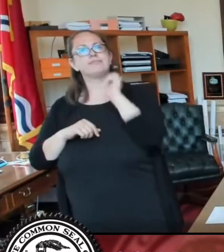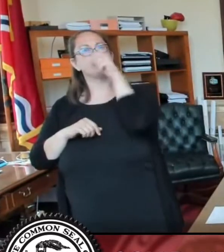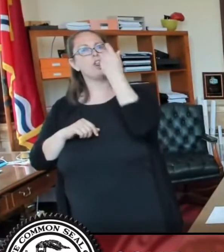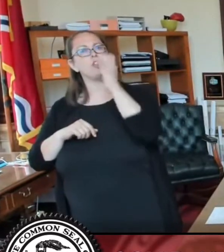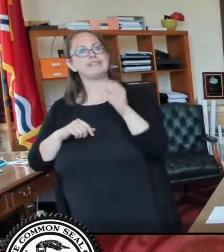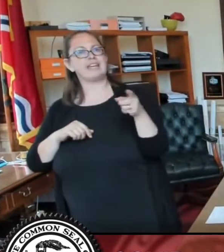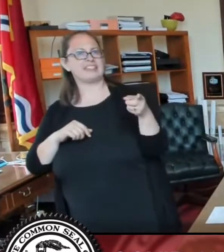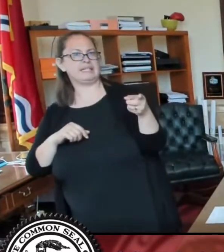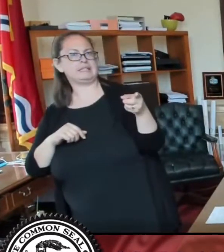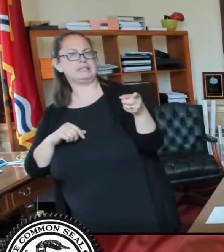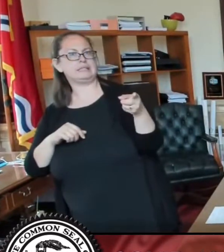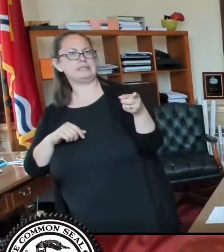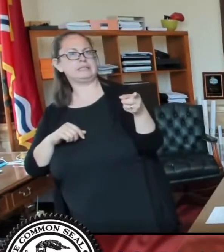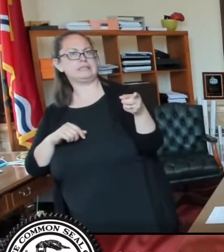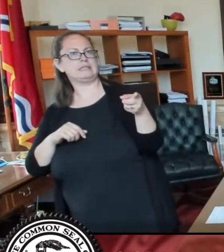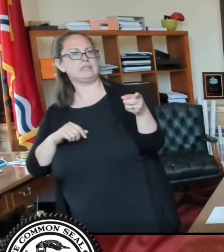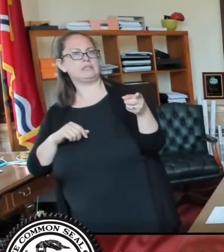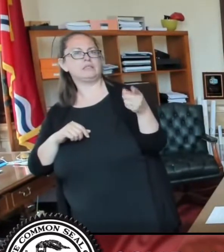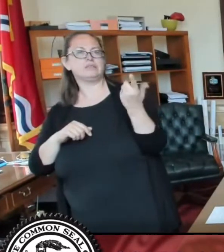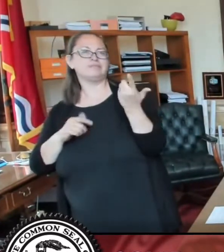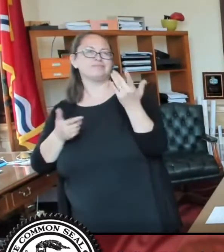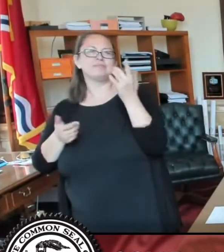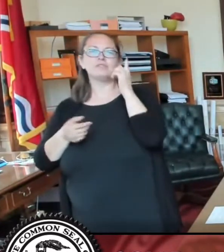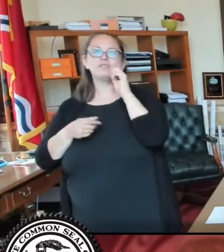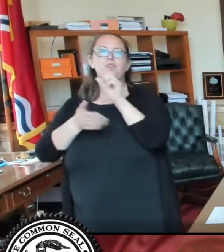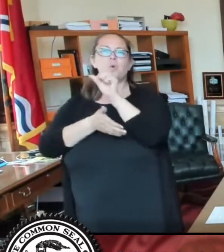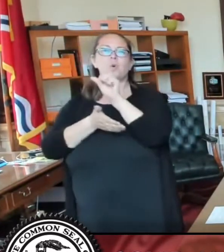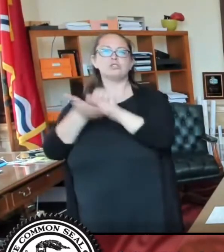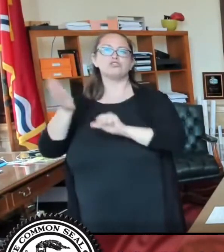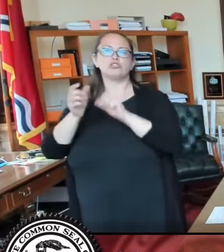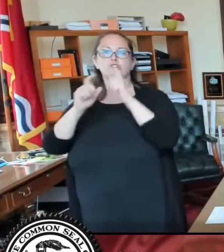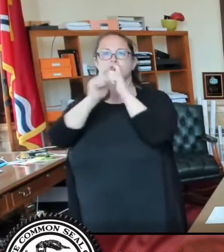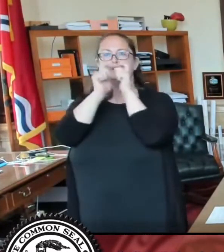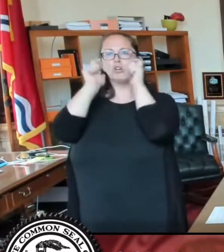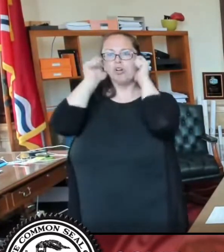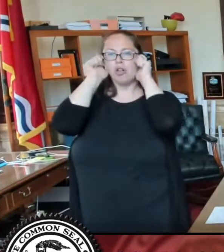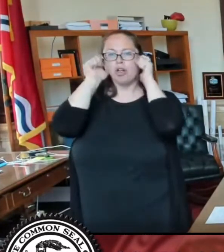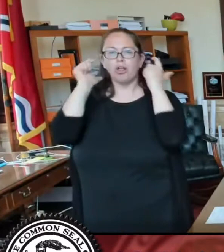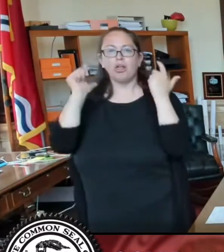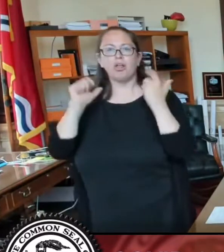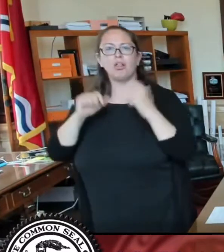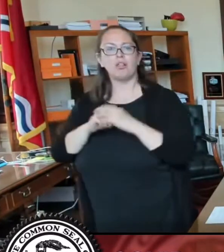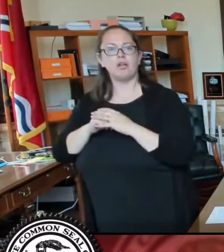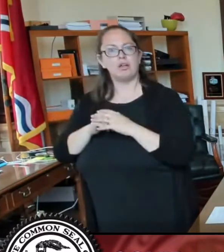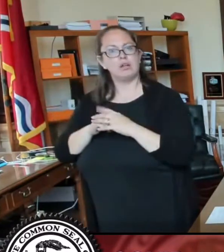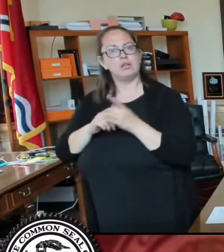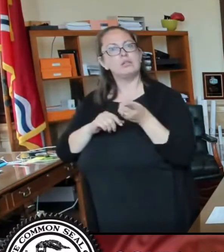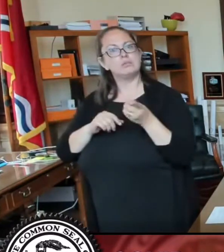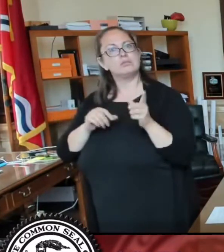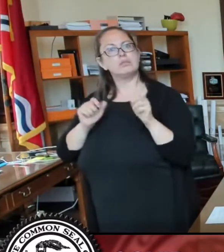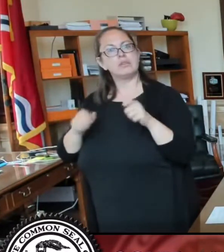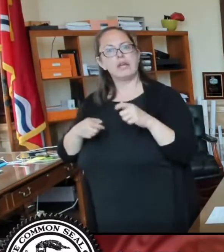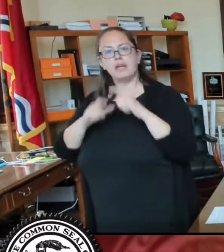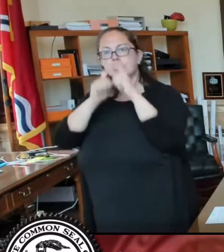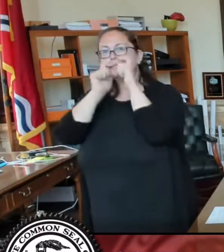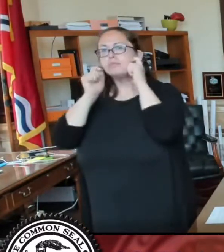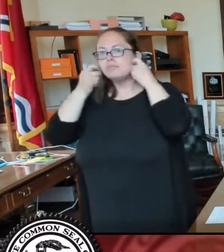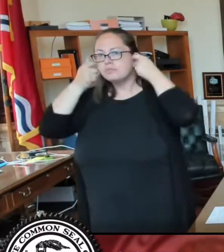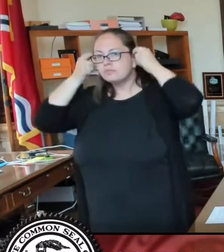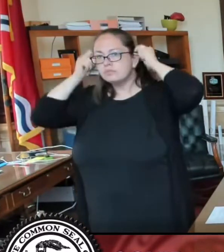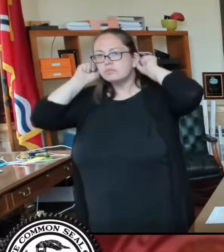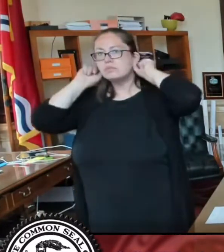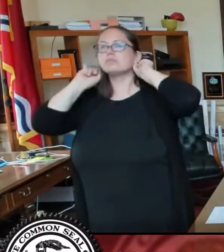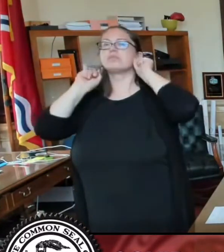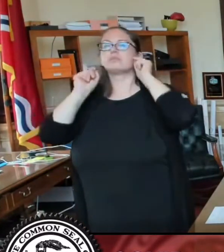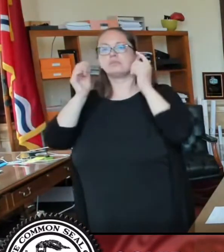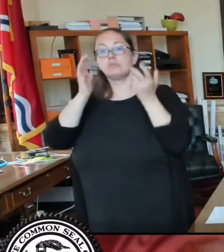looks basically like this. This is a surgical mask that you can wear over your ears, and this is on